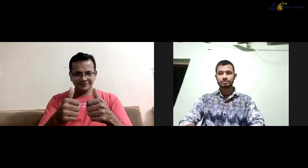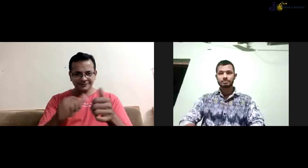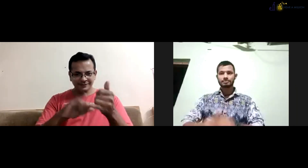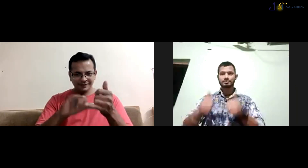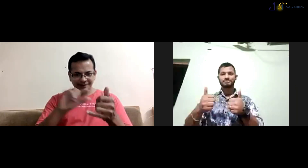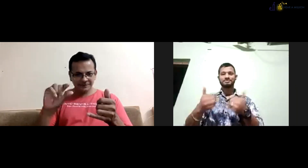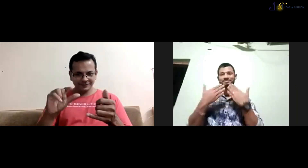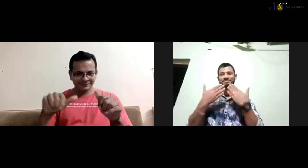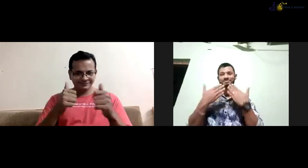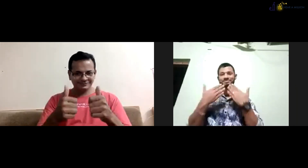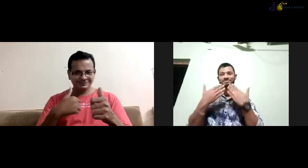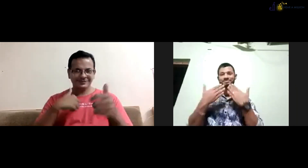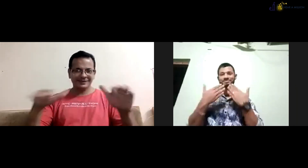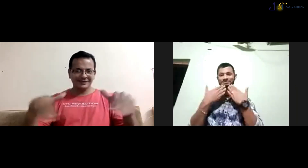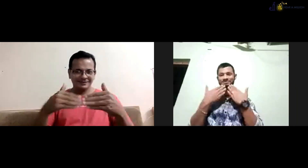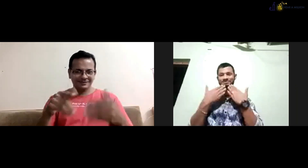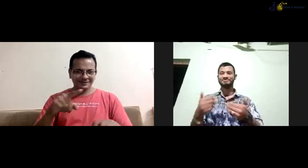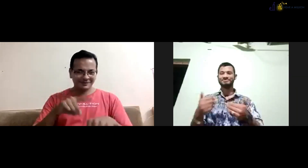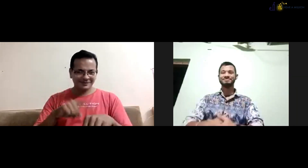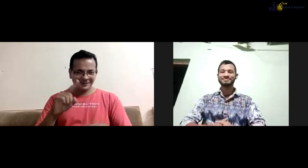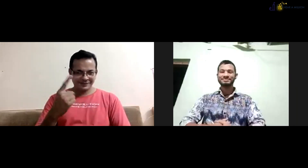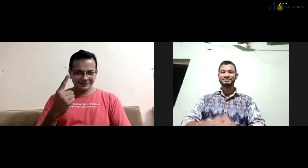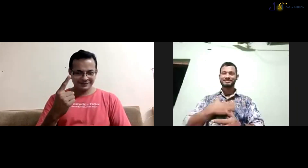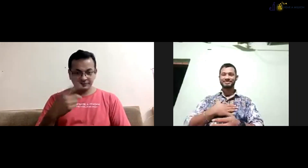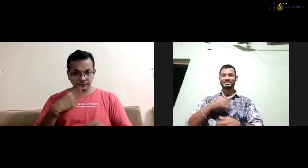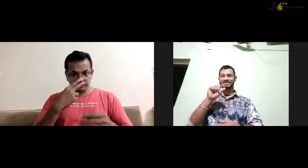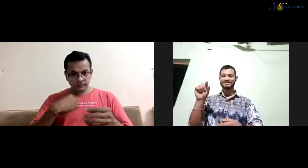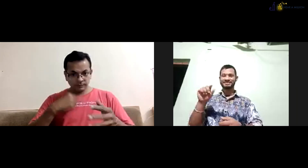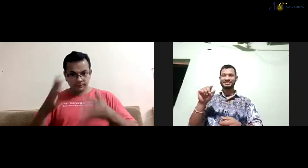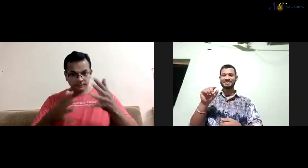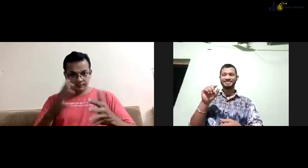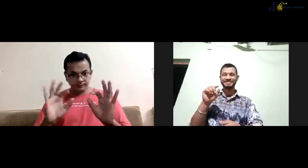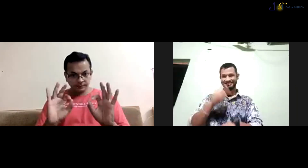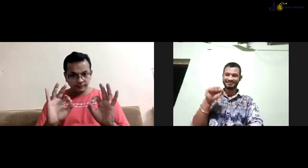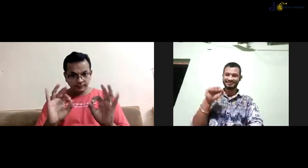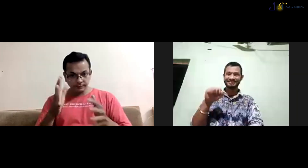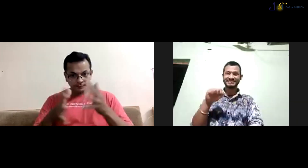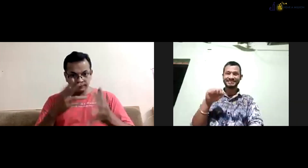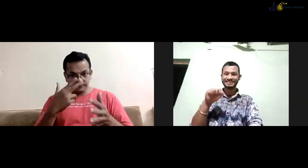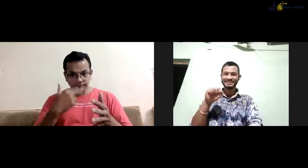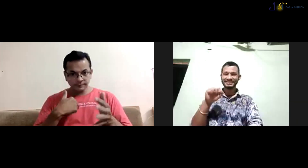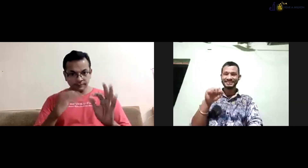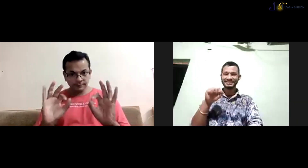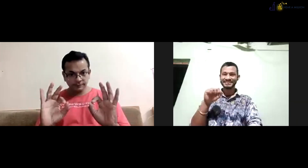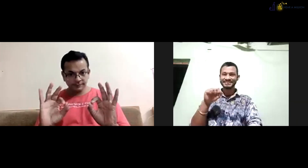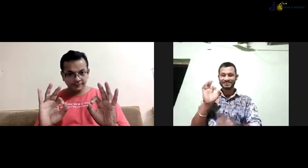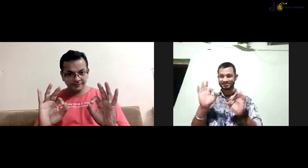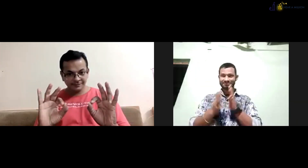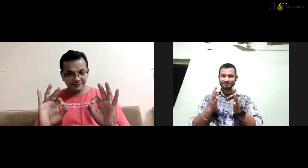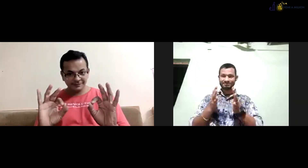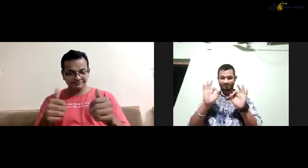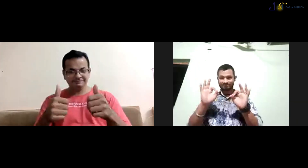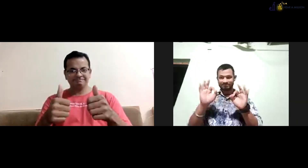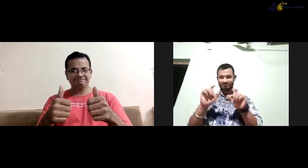Okay, great. Hello, Sarjan. Nice to meet you. So first time I've been seeing you. Can you